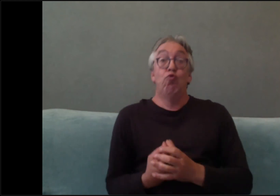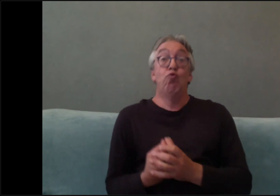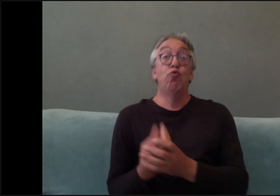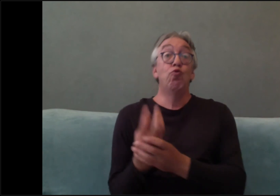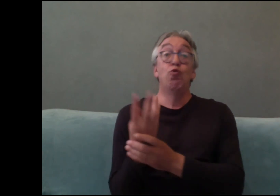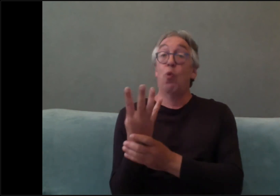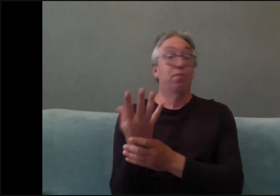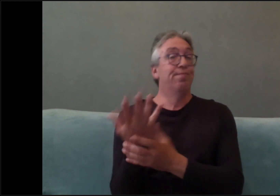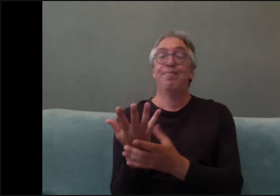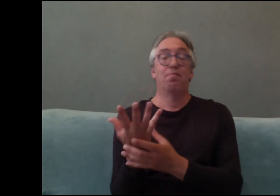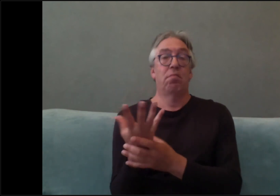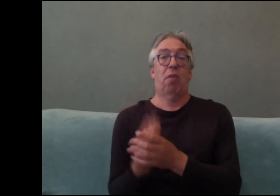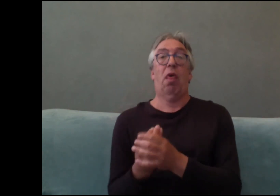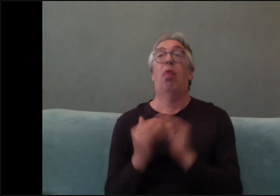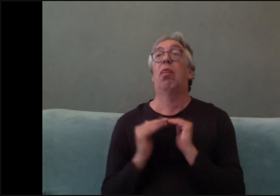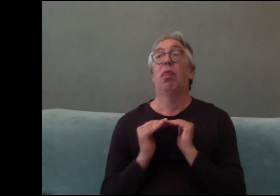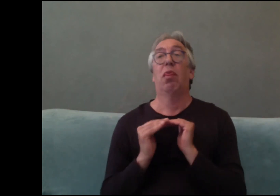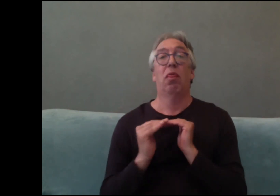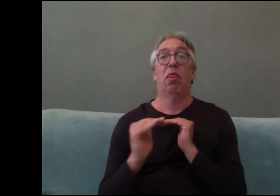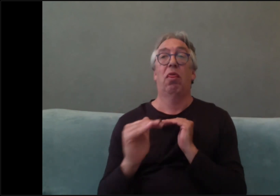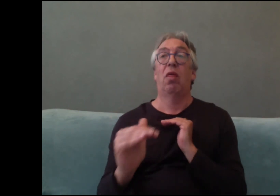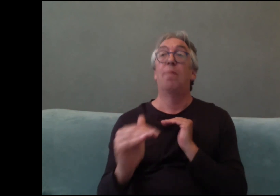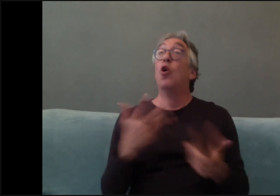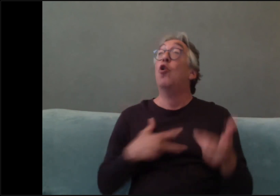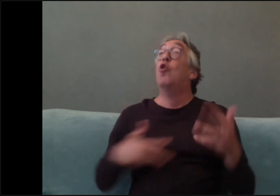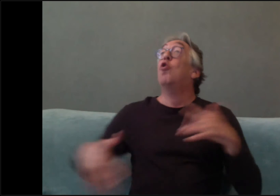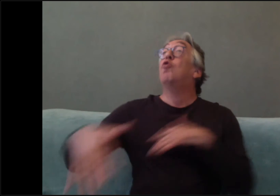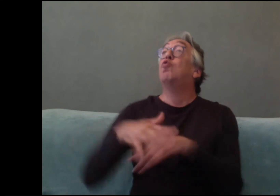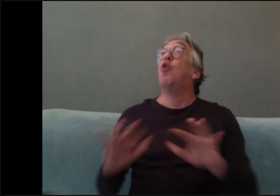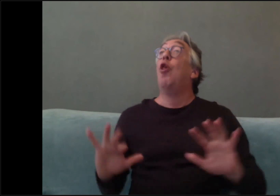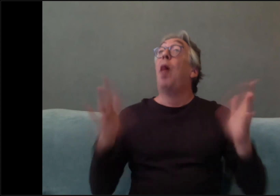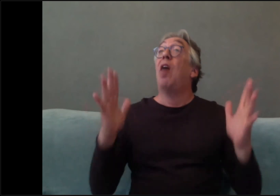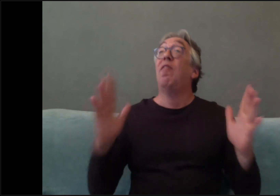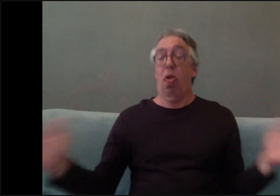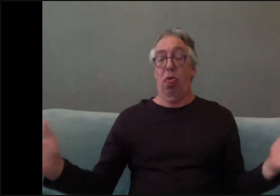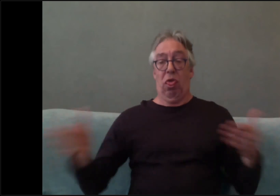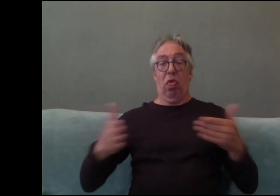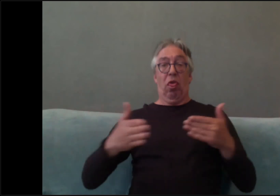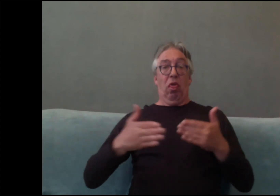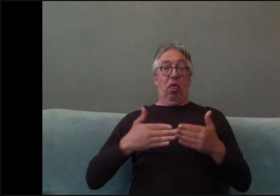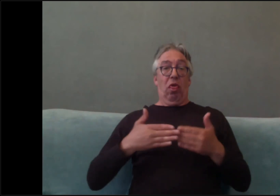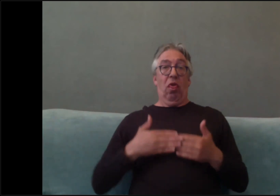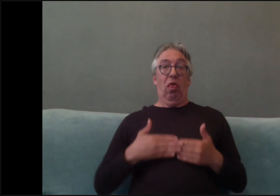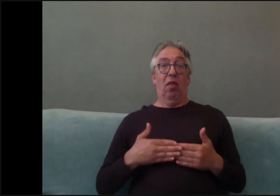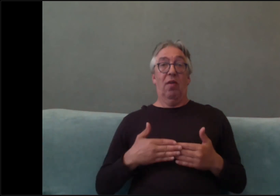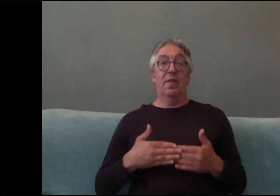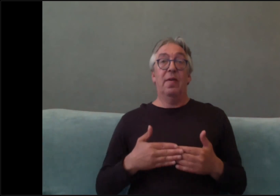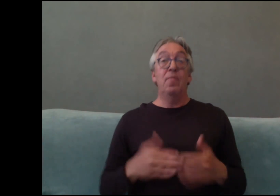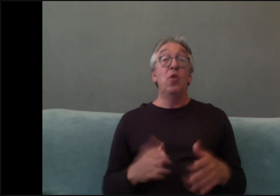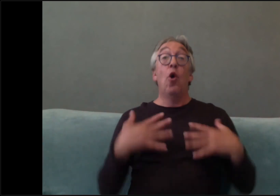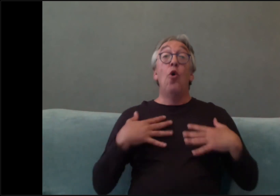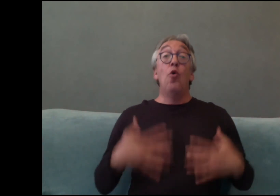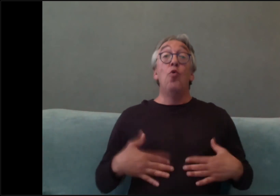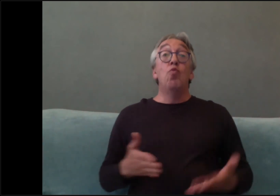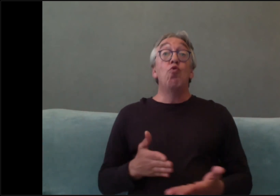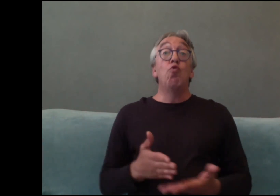It's a denial of fundamental human rights, economic, social, and cultural. In 2018, the number of people at